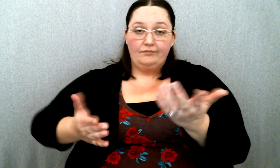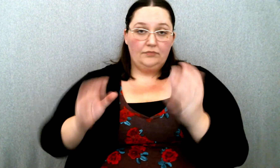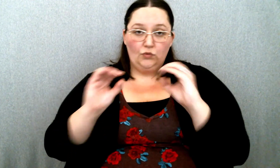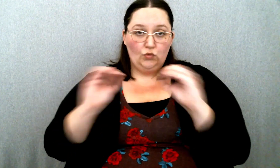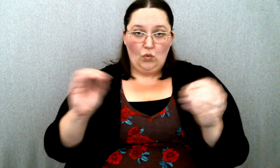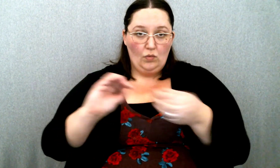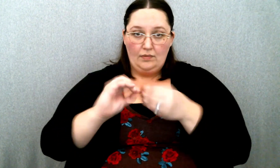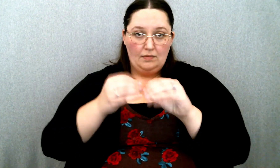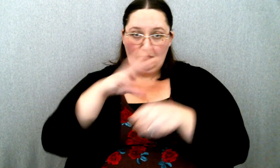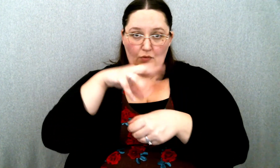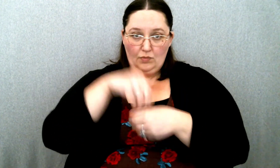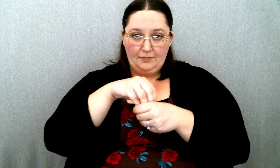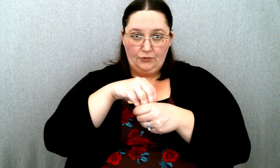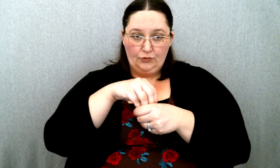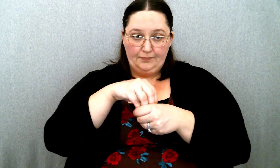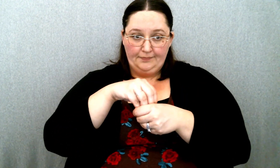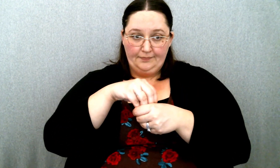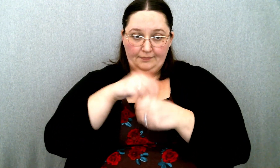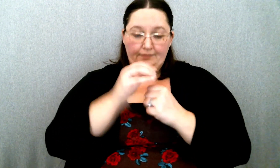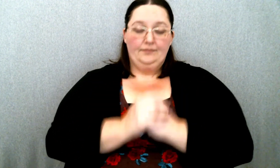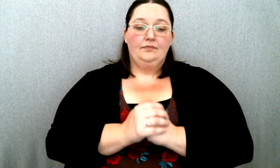Weekend, you're not going to have any number incorporation.